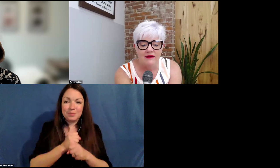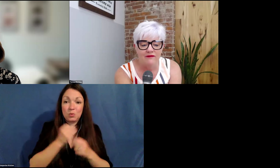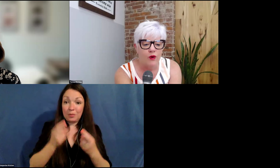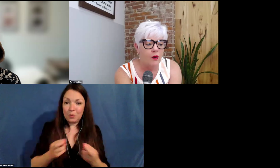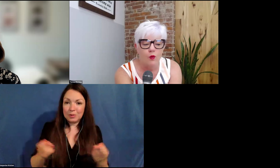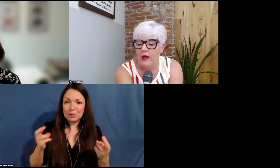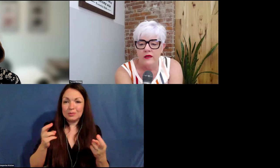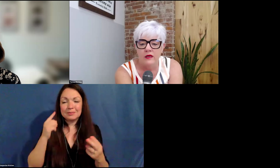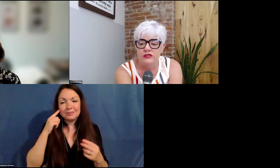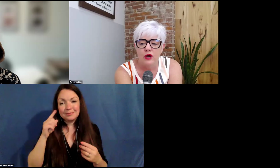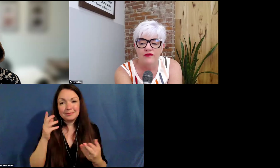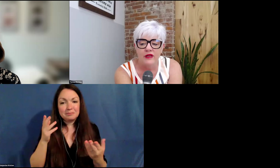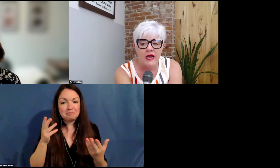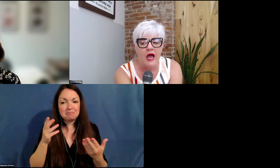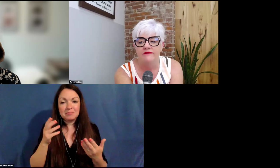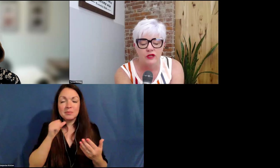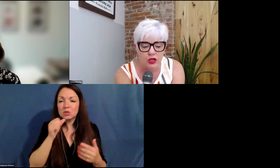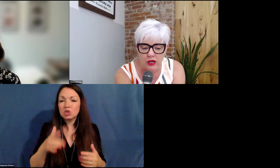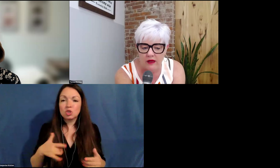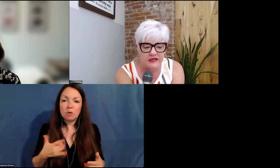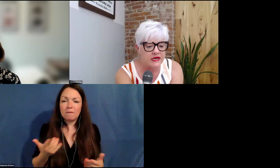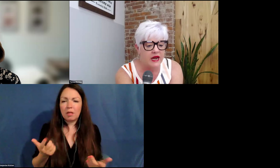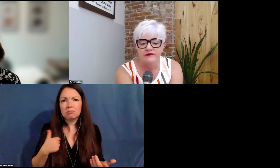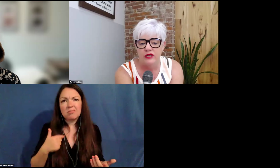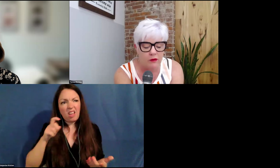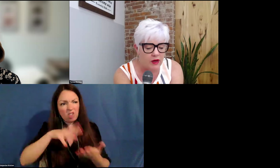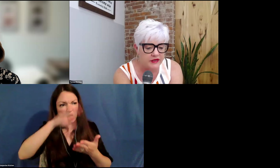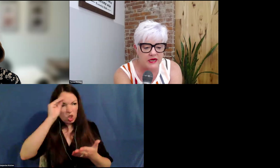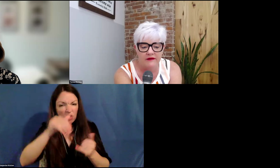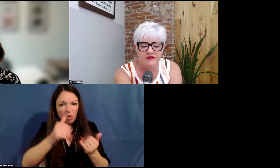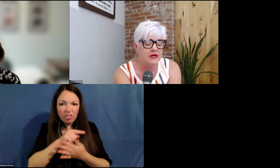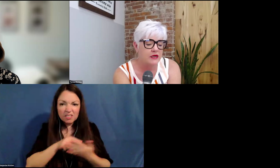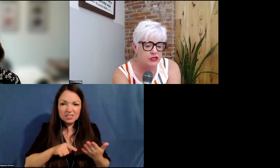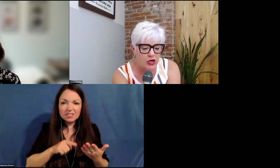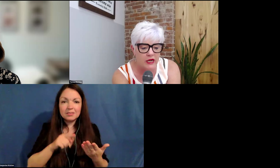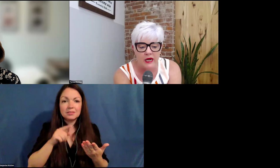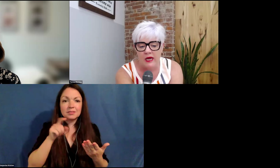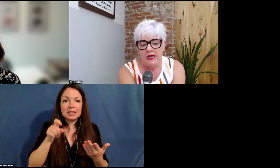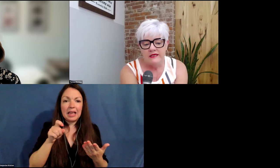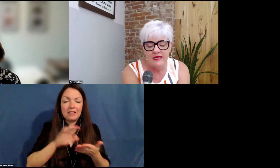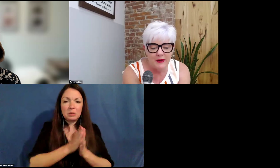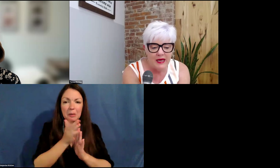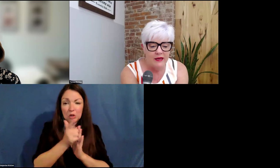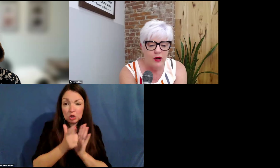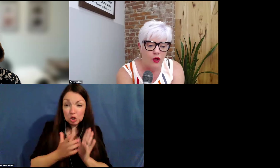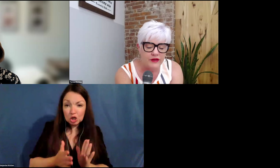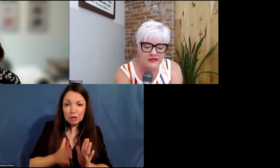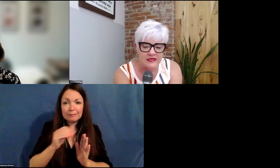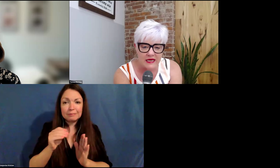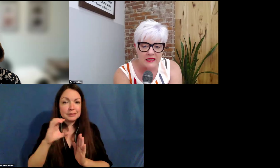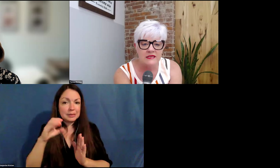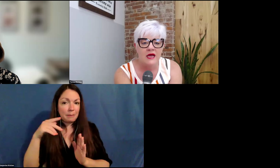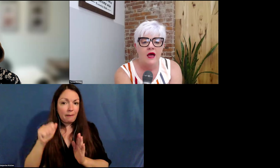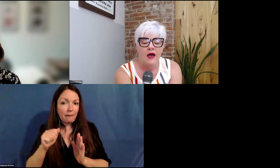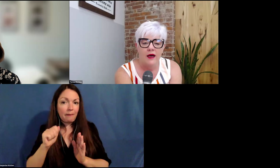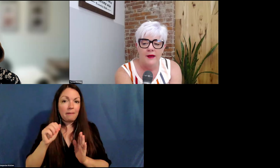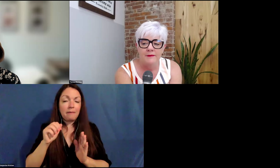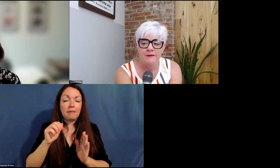resources for what, don't feel like I have to learn all this and I have to know all this and I have to be an attorney and a CPA and all these